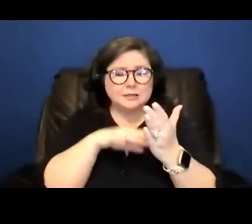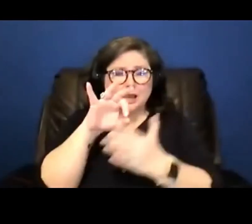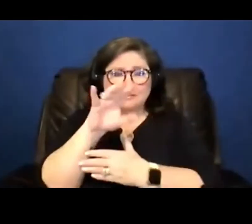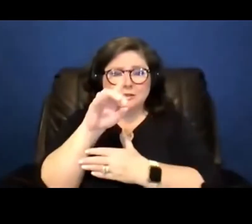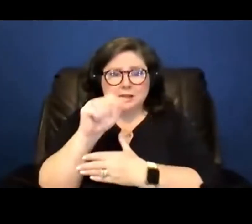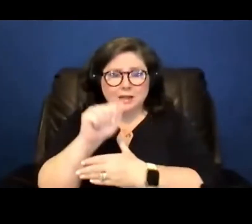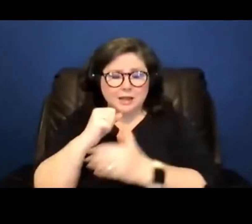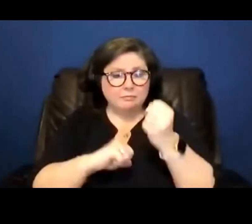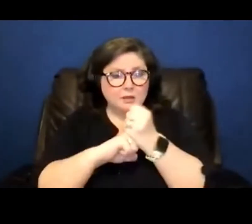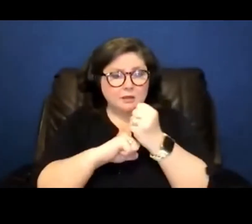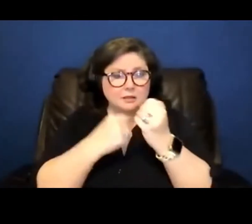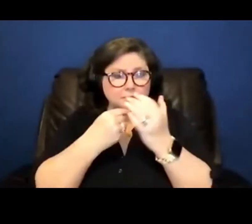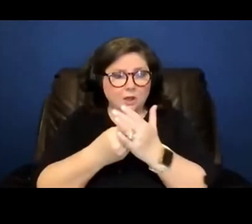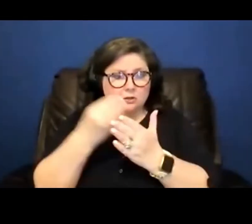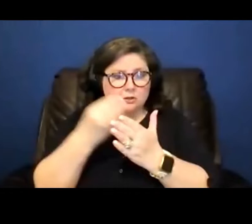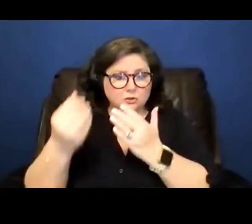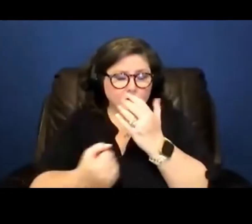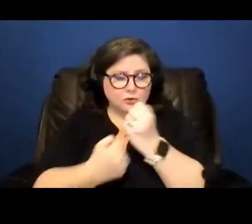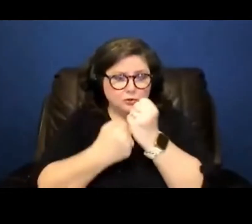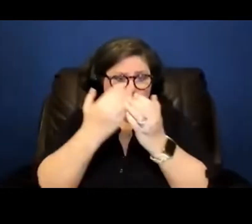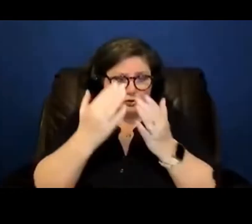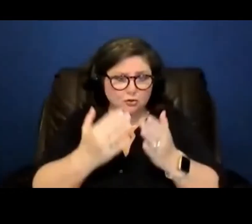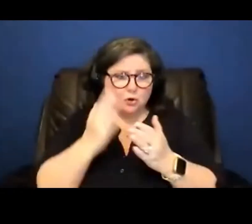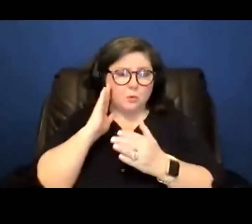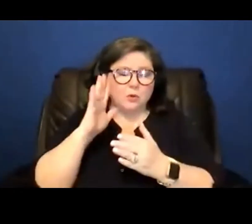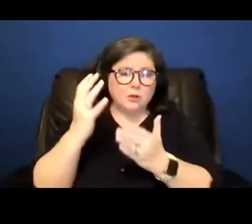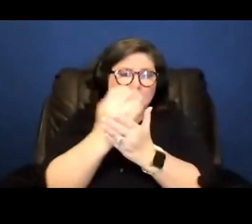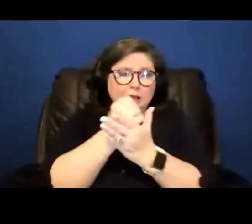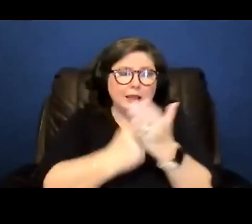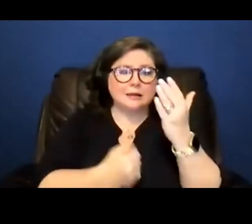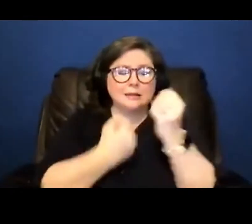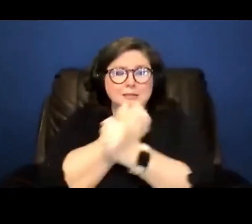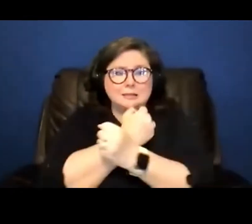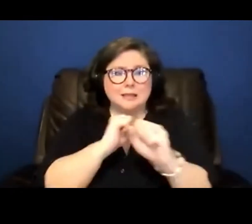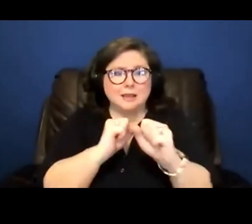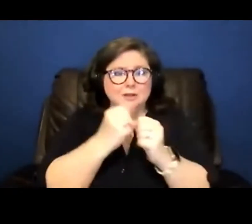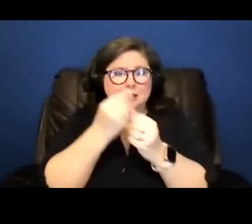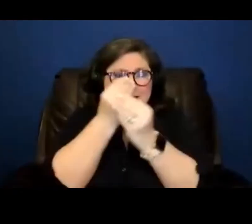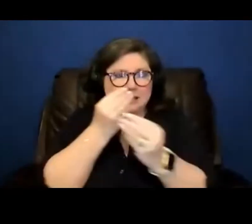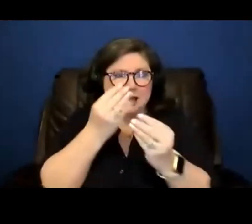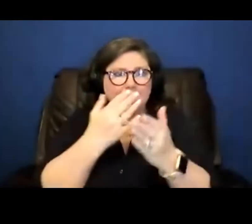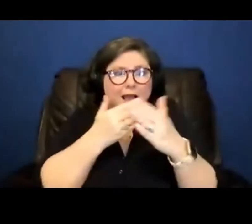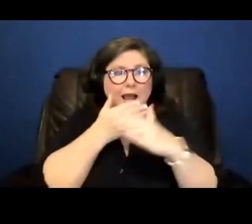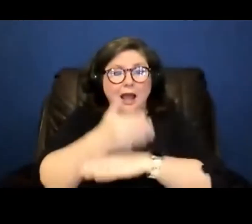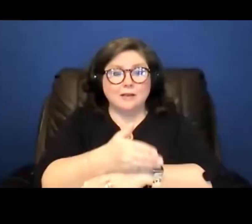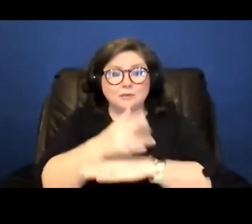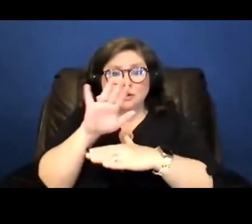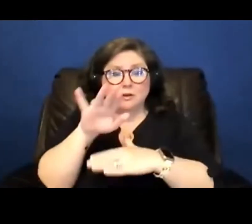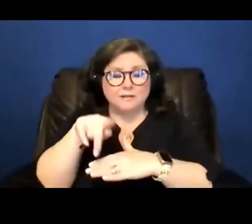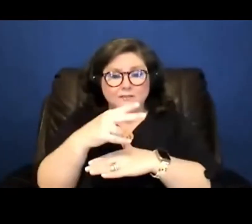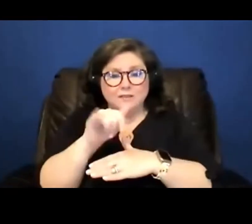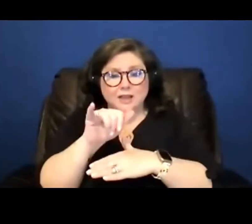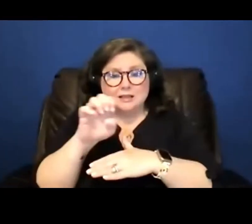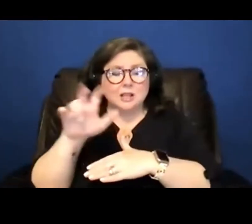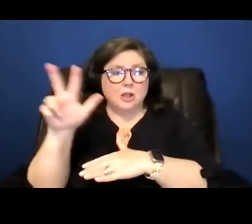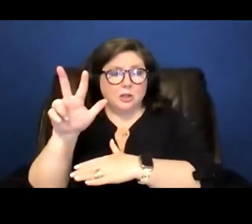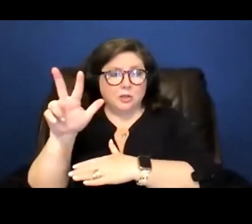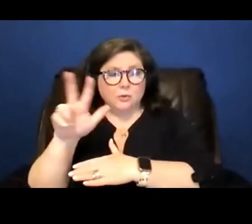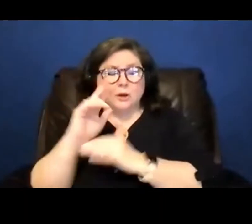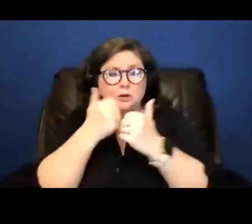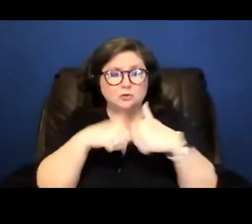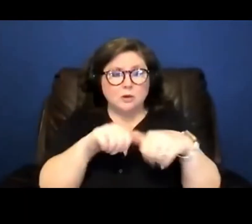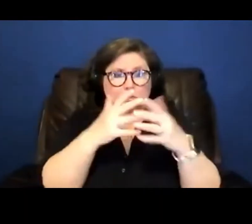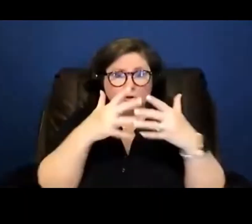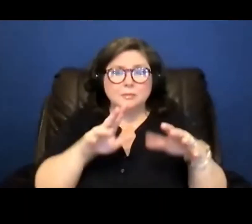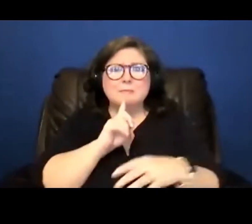collect safety data even after the phase 3 trials are completed, just to make sure that the drugs are still